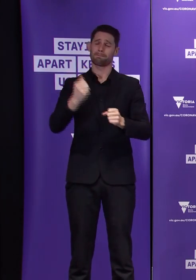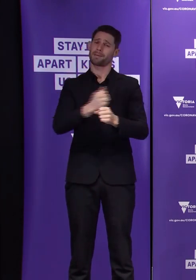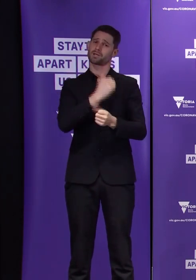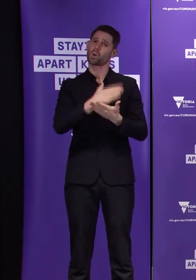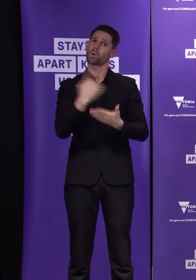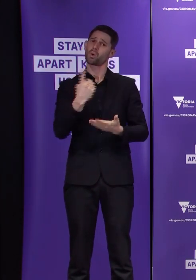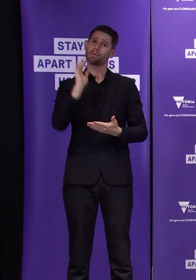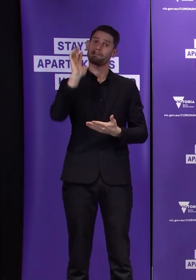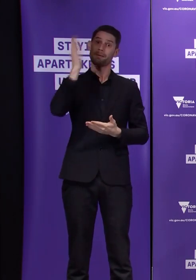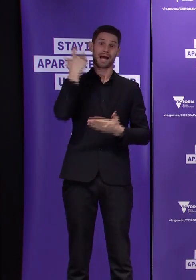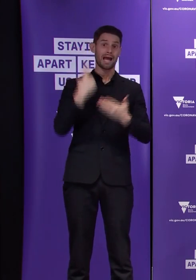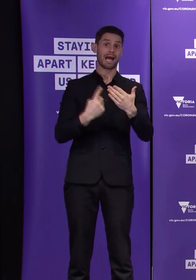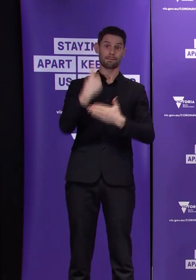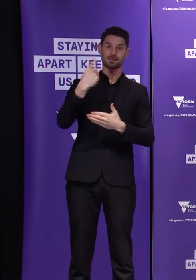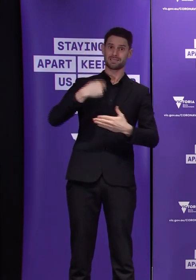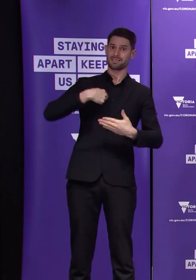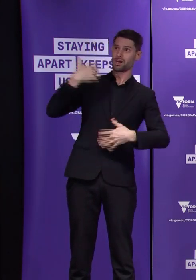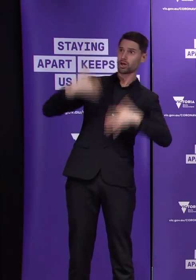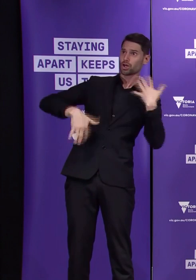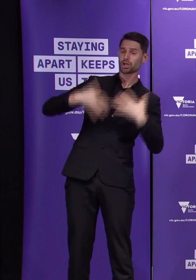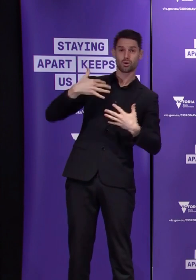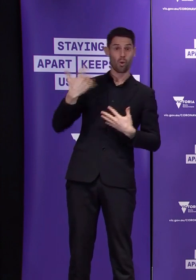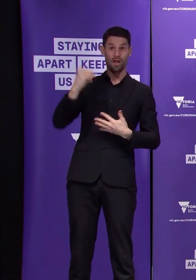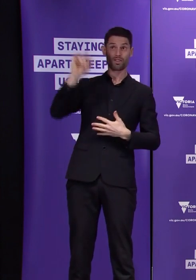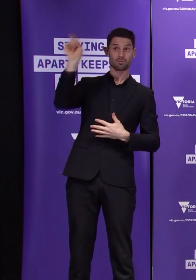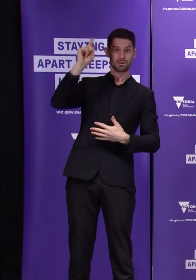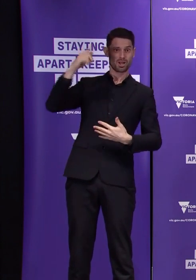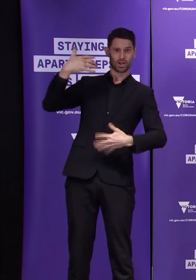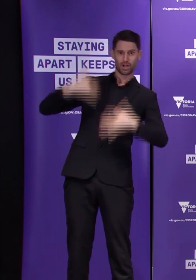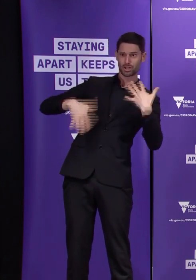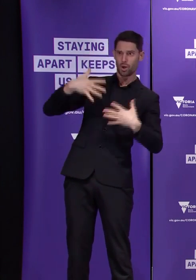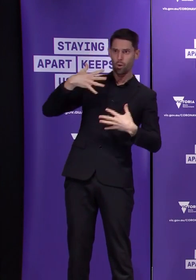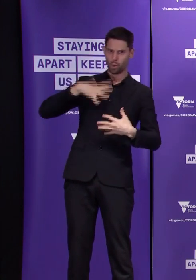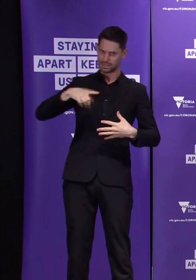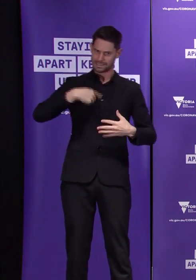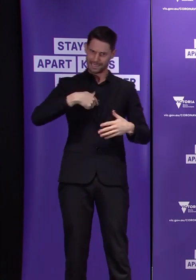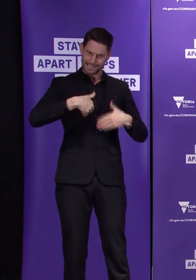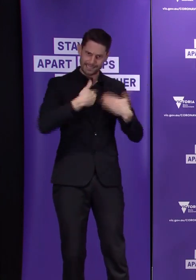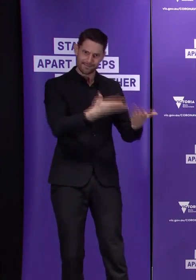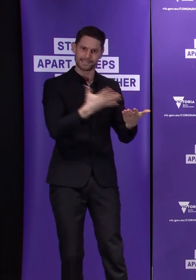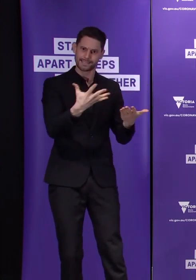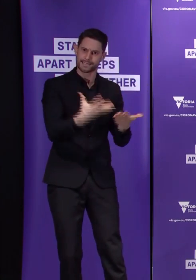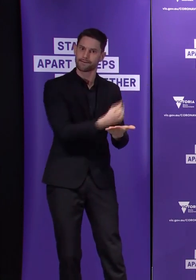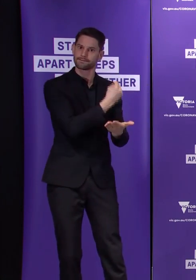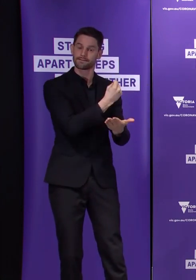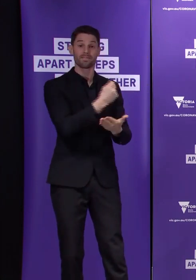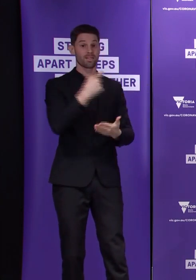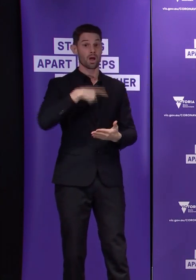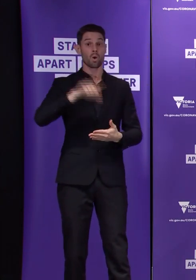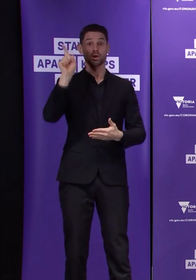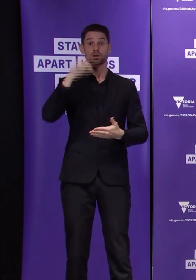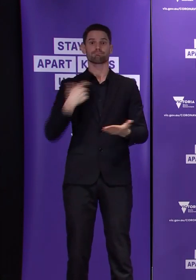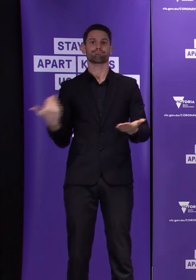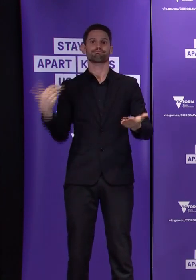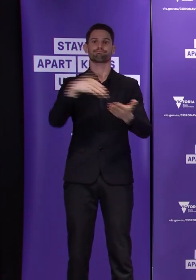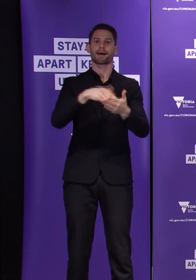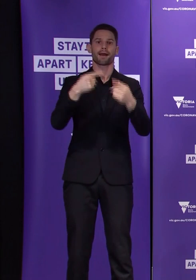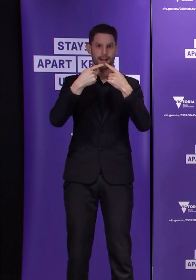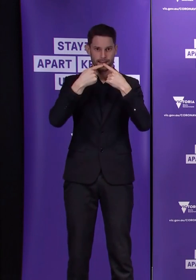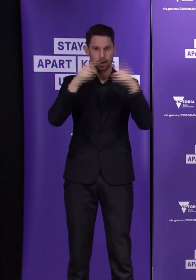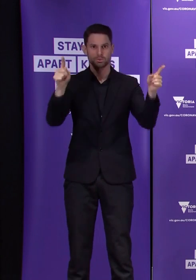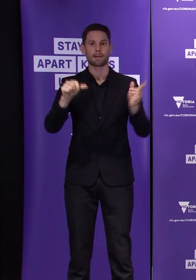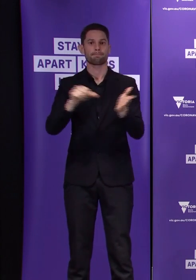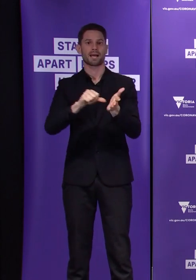experiencing family violence are kept as safe as possible, which is why today we are announcing a further